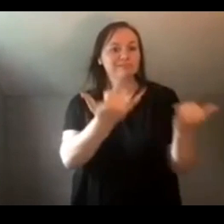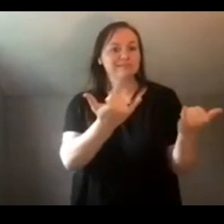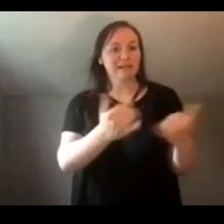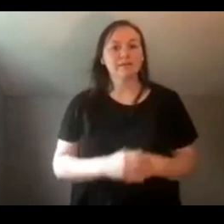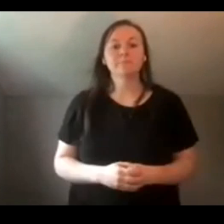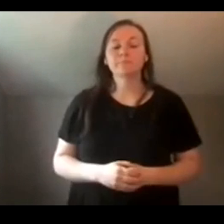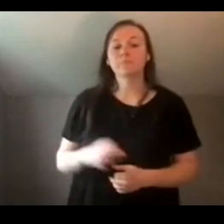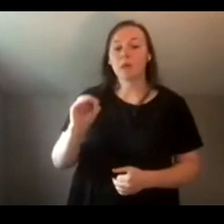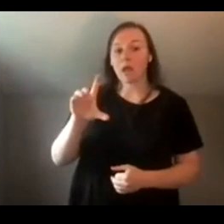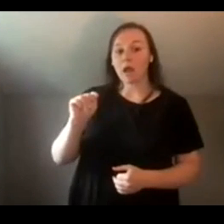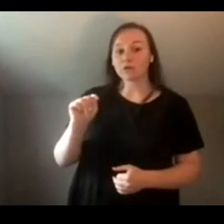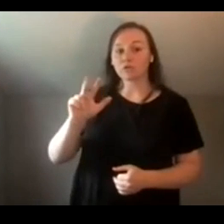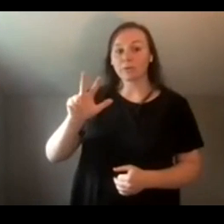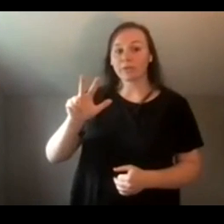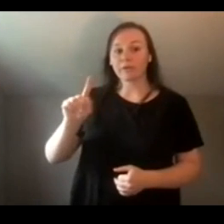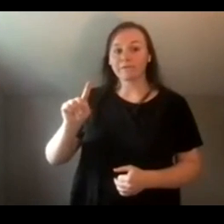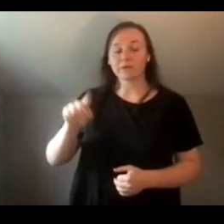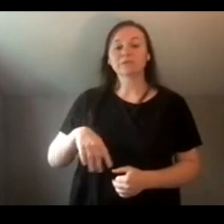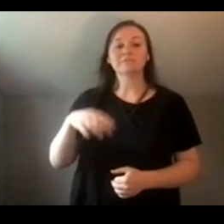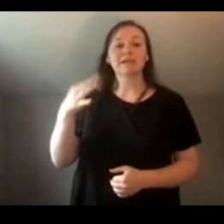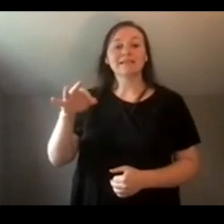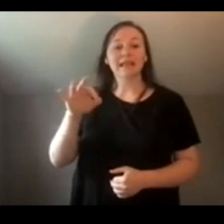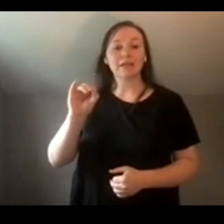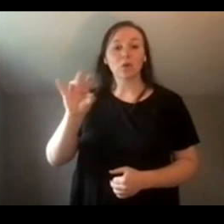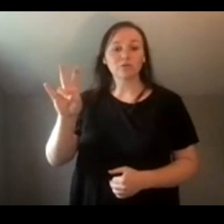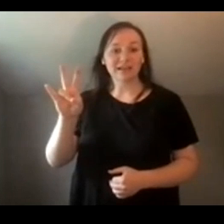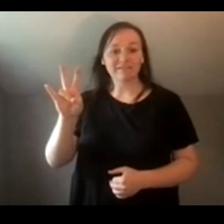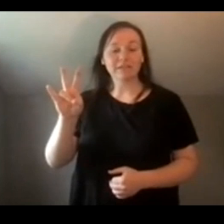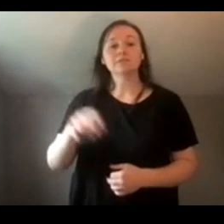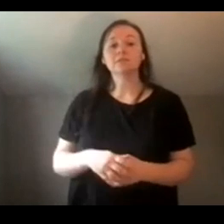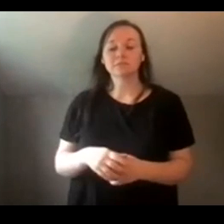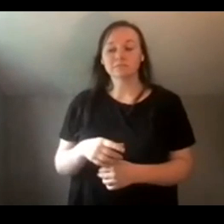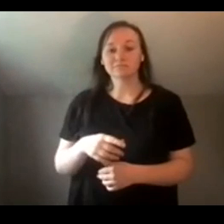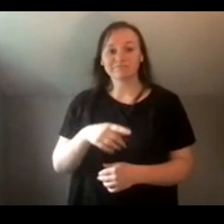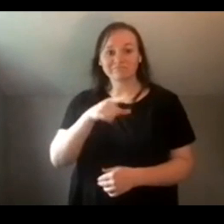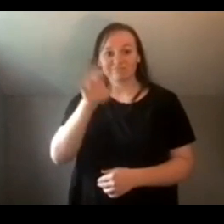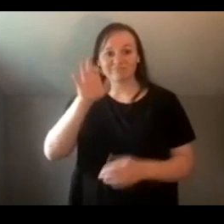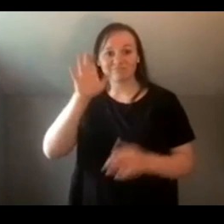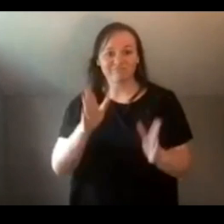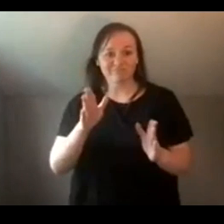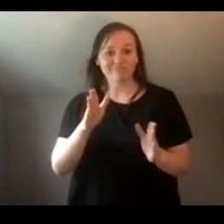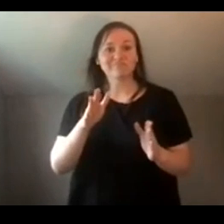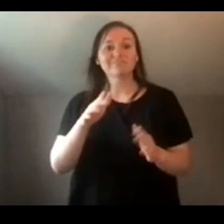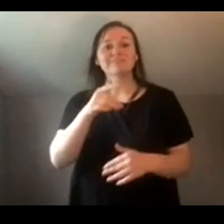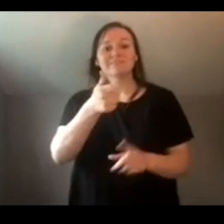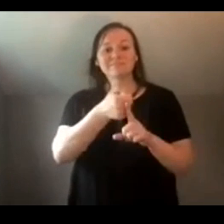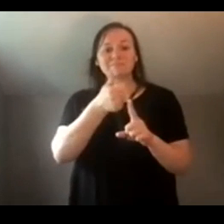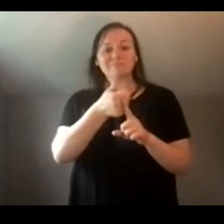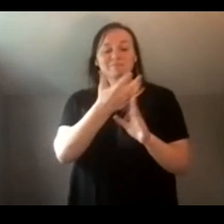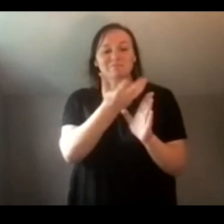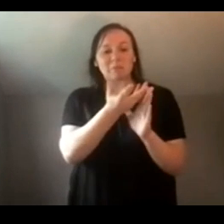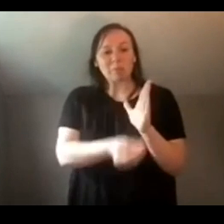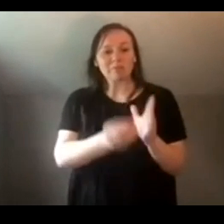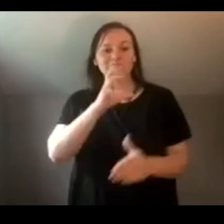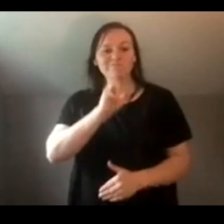31st, 1907, the Reverend Spottswood Rice died at age 88.